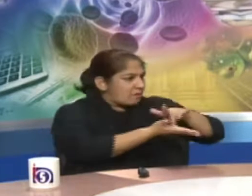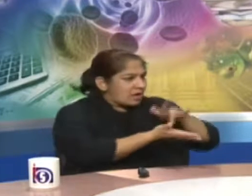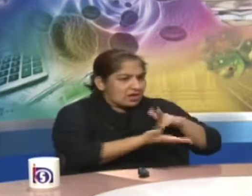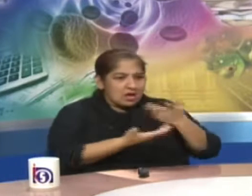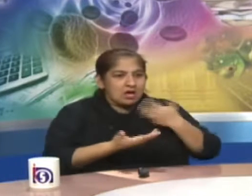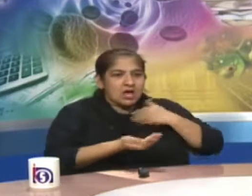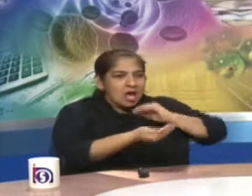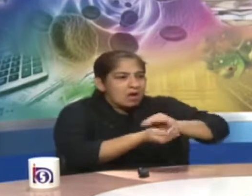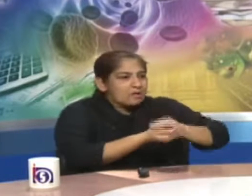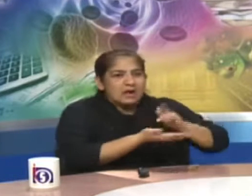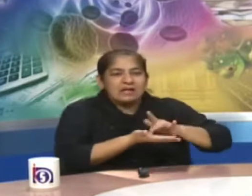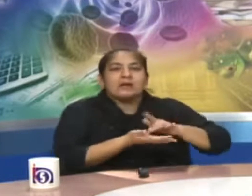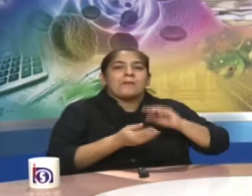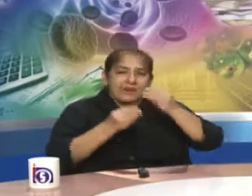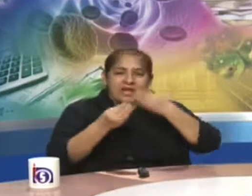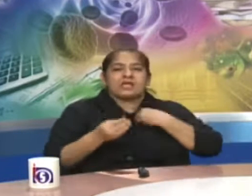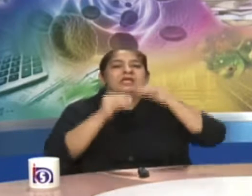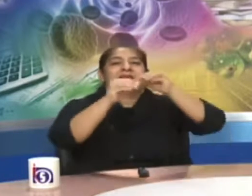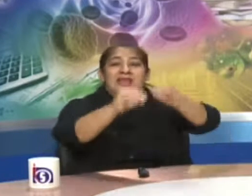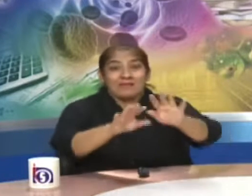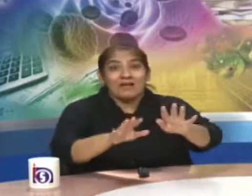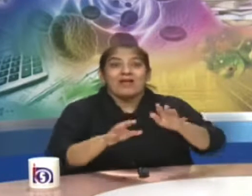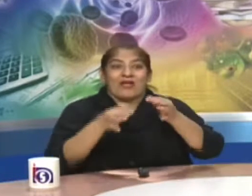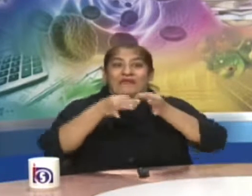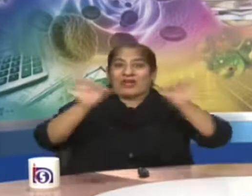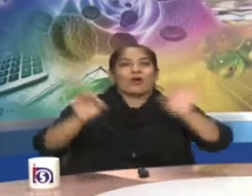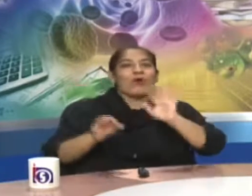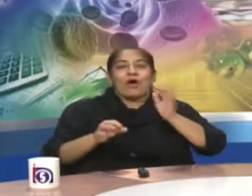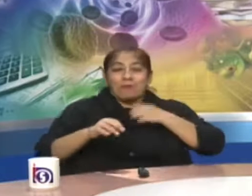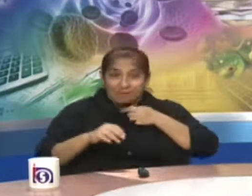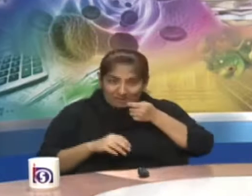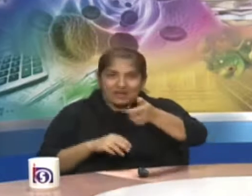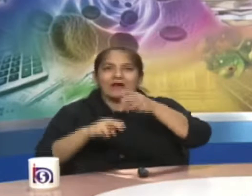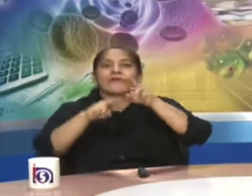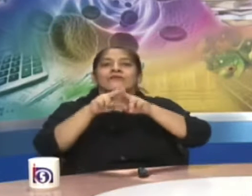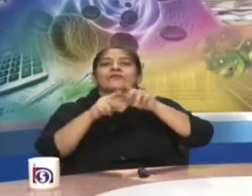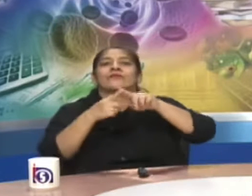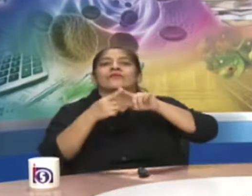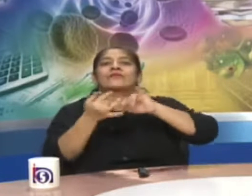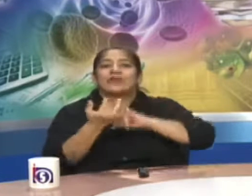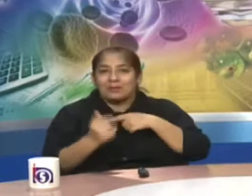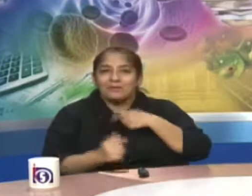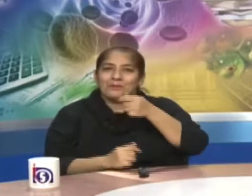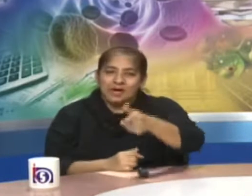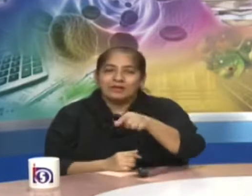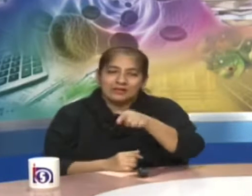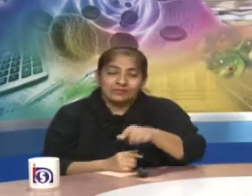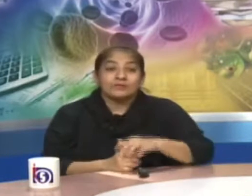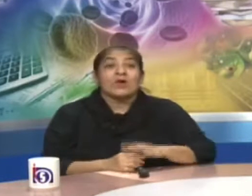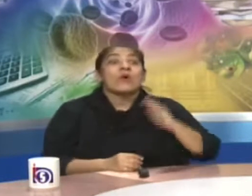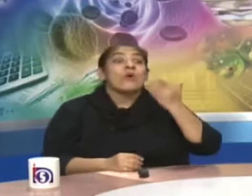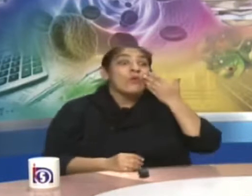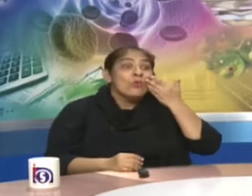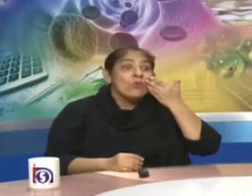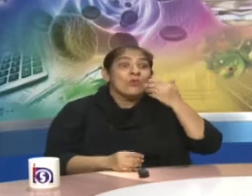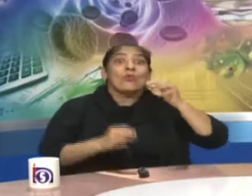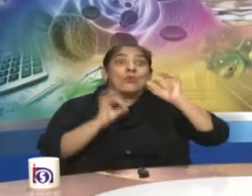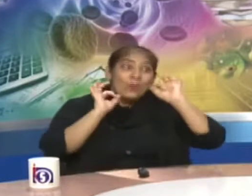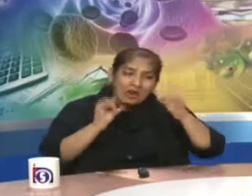Like we have different shares and we pay for the services, we all know.